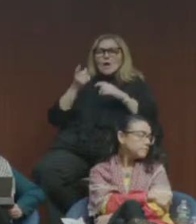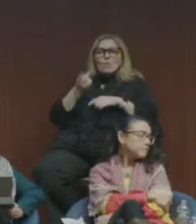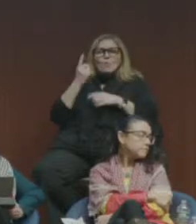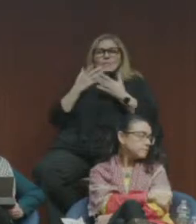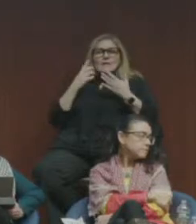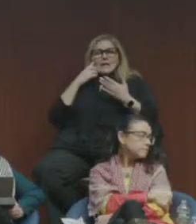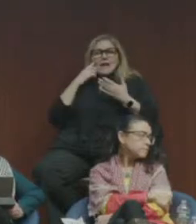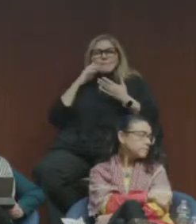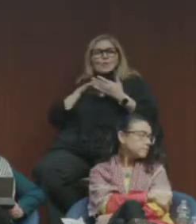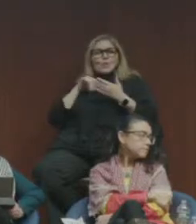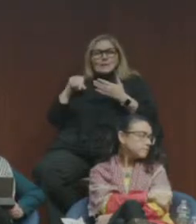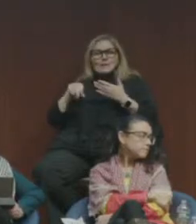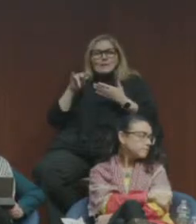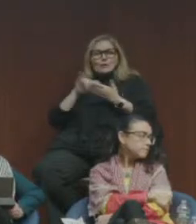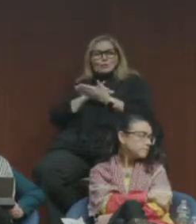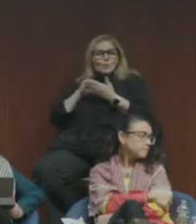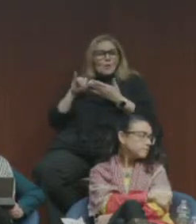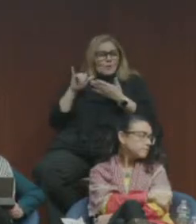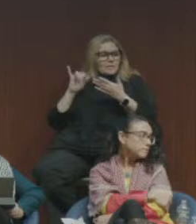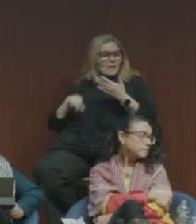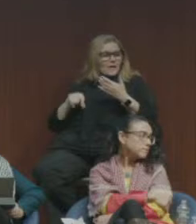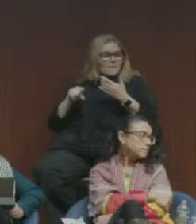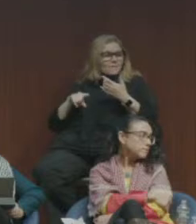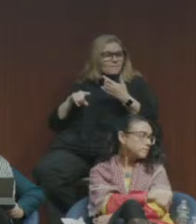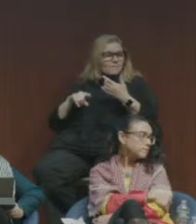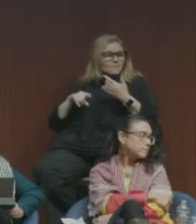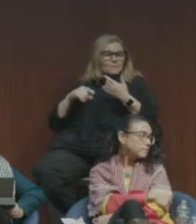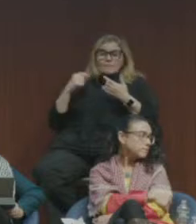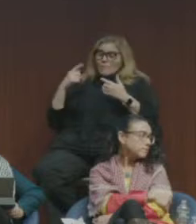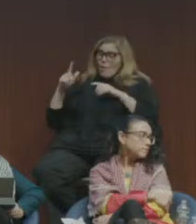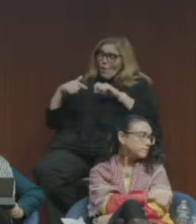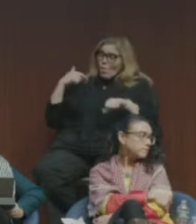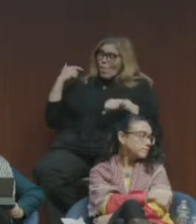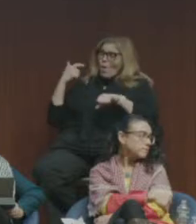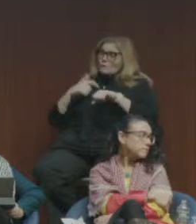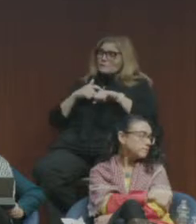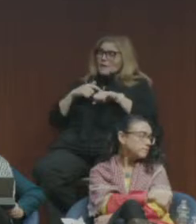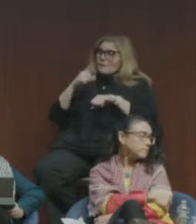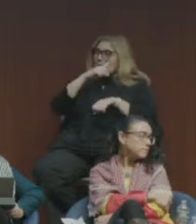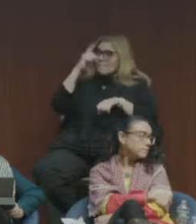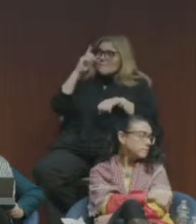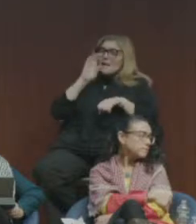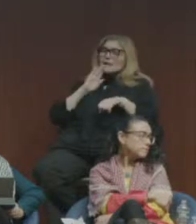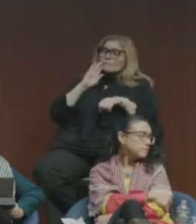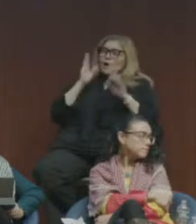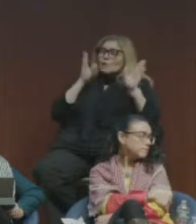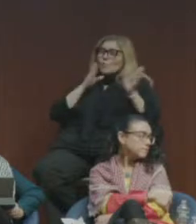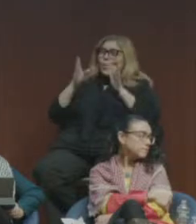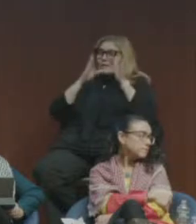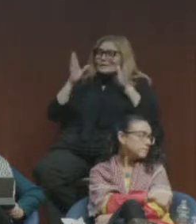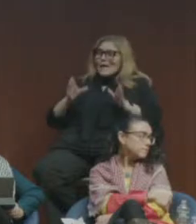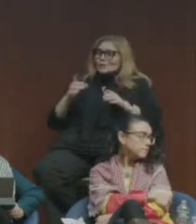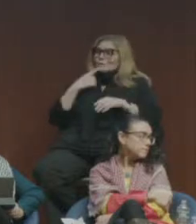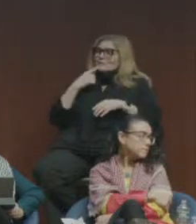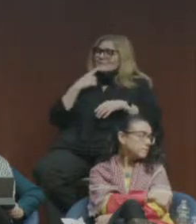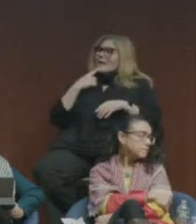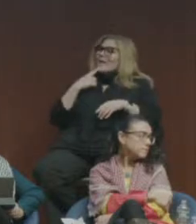been learning here in New York is that, you know, for a long time, Black and Brown organizers